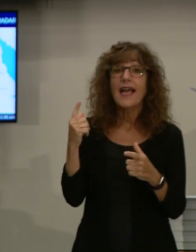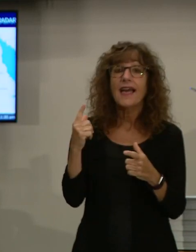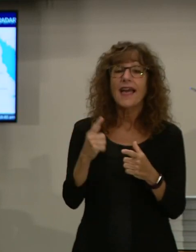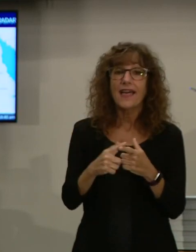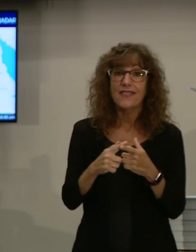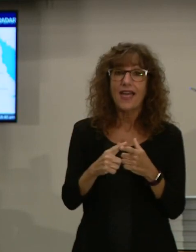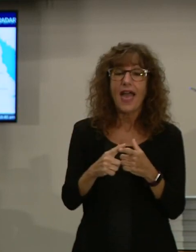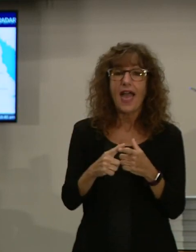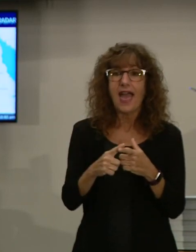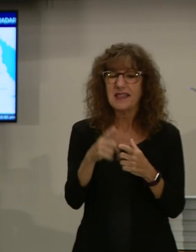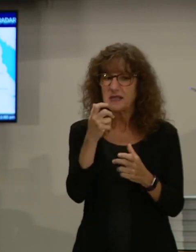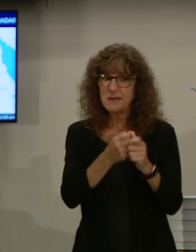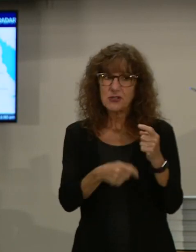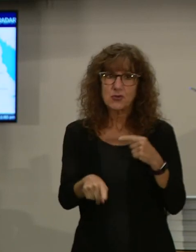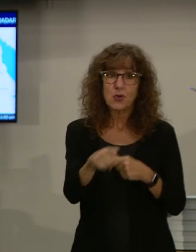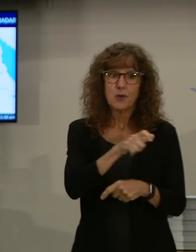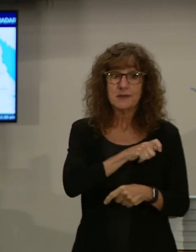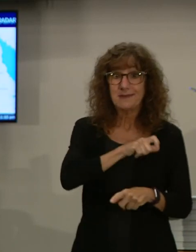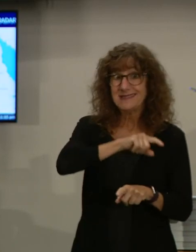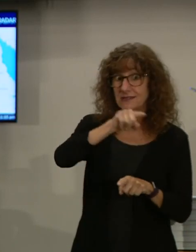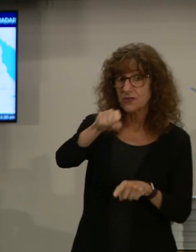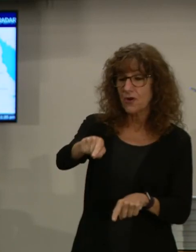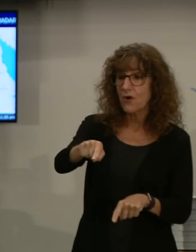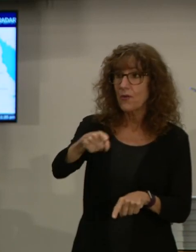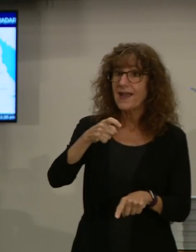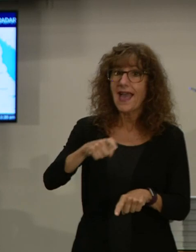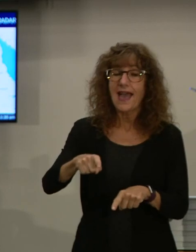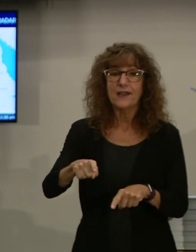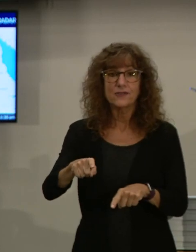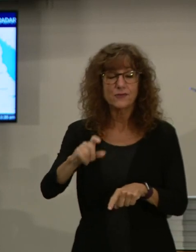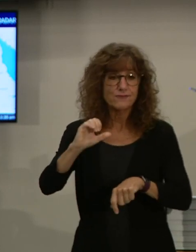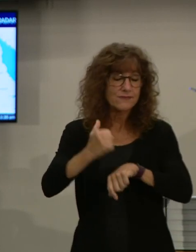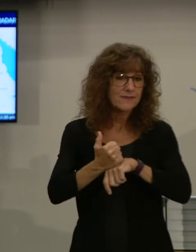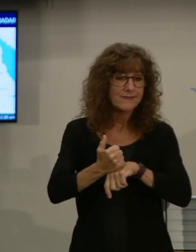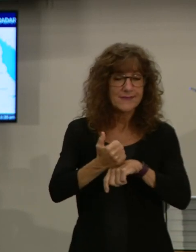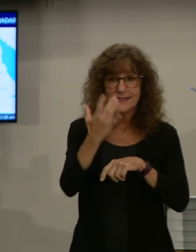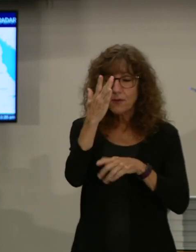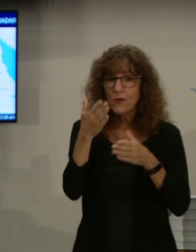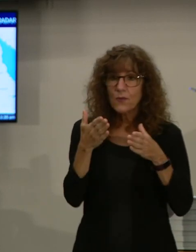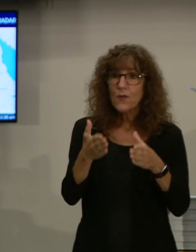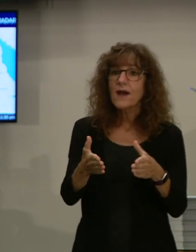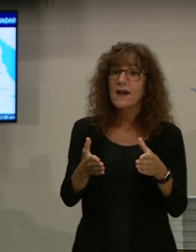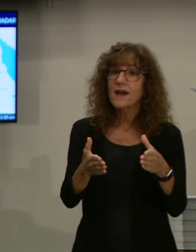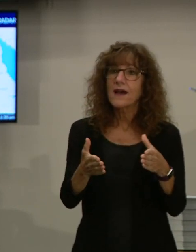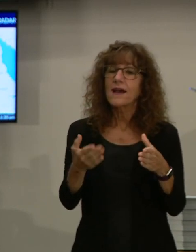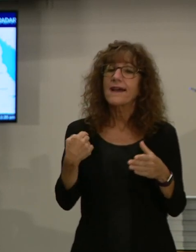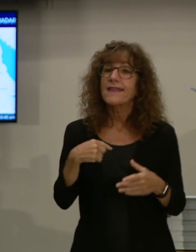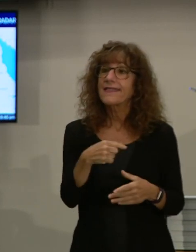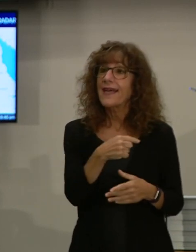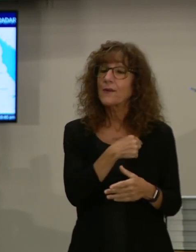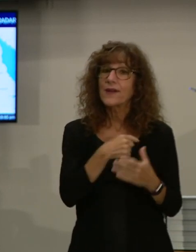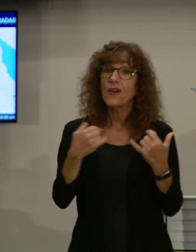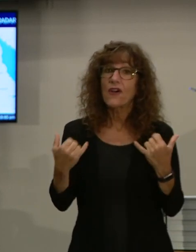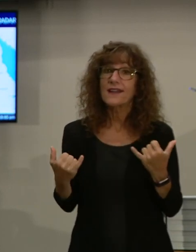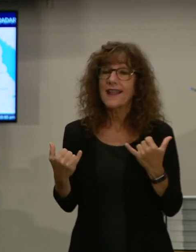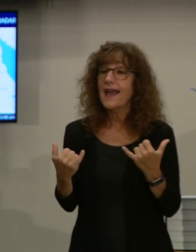are mistreated. So the police have gone there. We had to come up with a smart strategy to make sure that we are